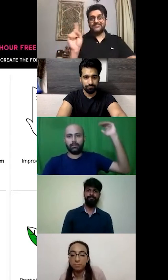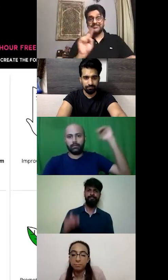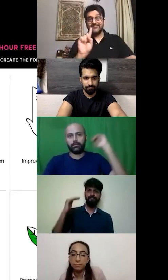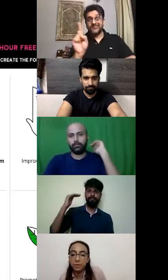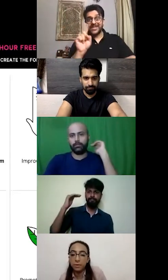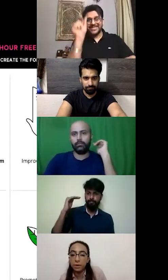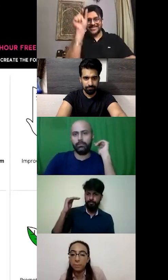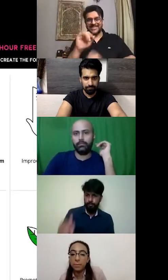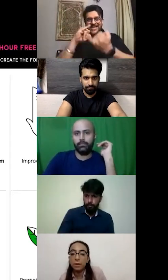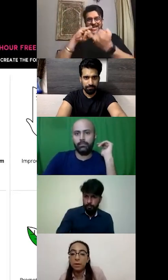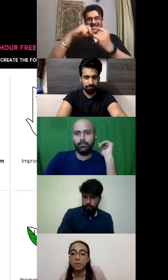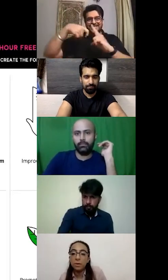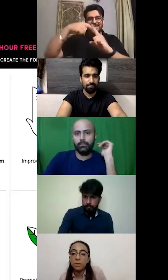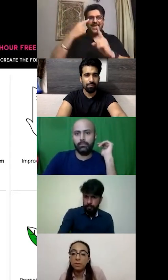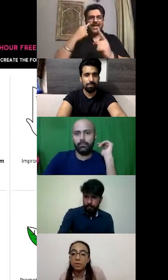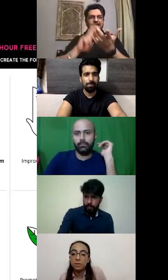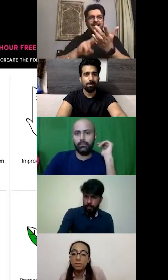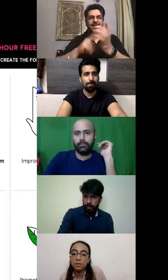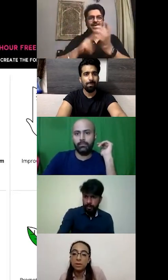Yeah, okay.